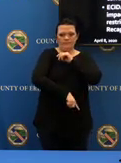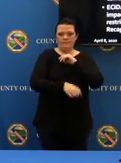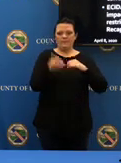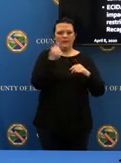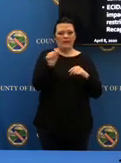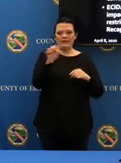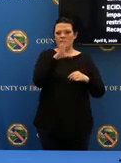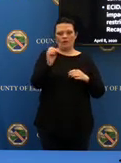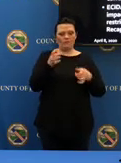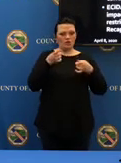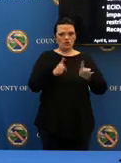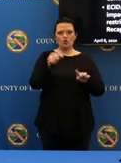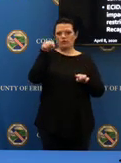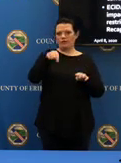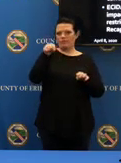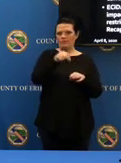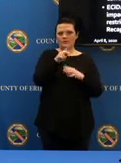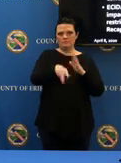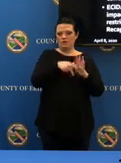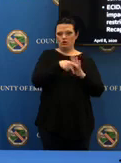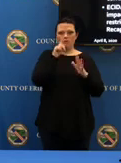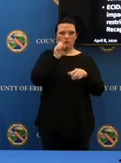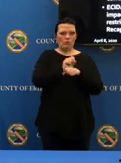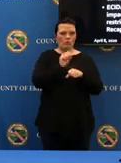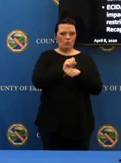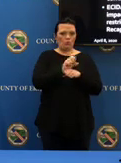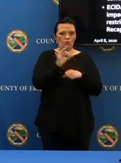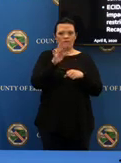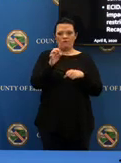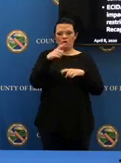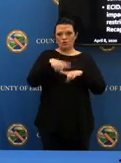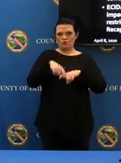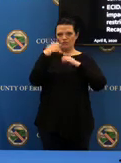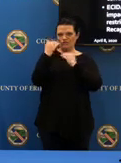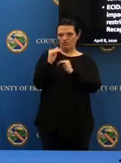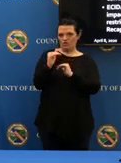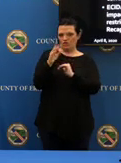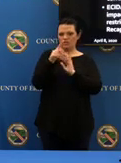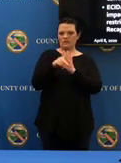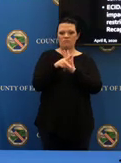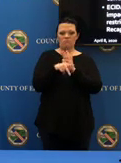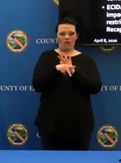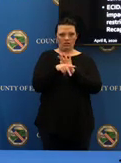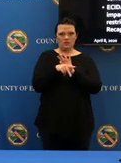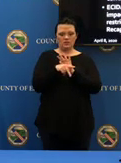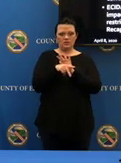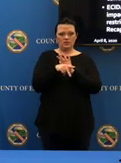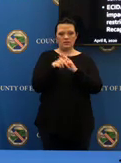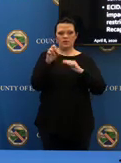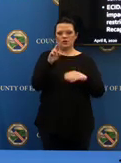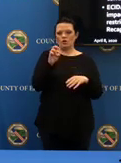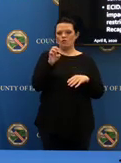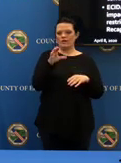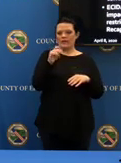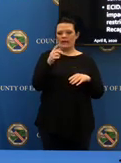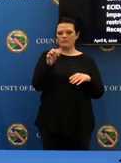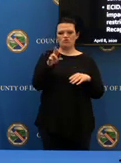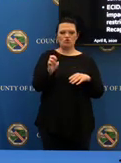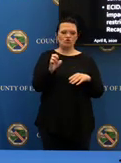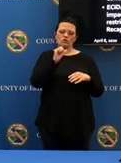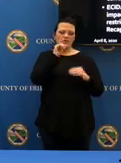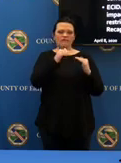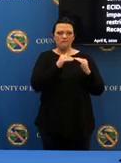any company during this period for the workforce restrictions and policy that regarding recapture. We don't think it would be